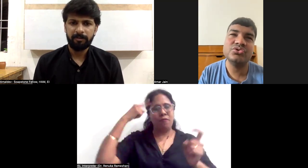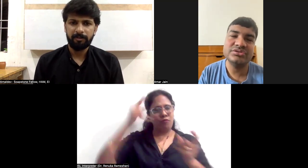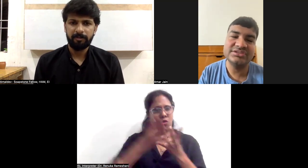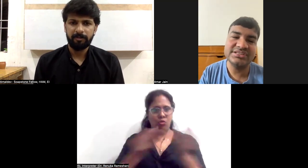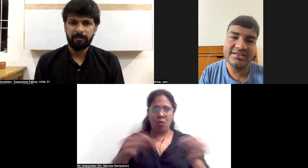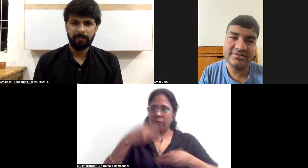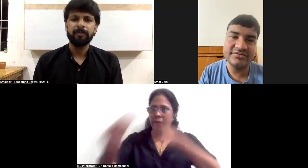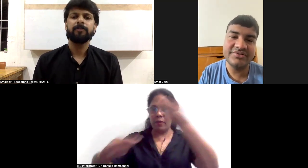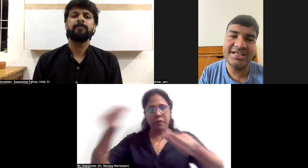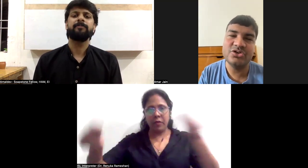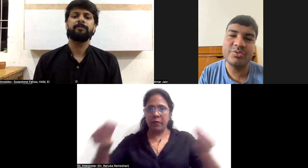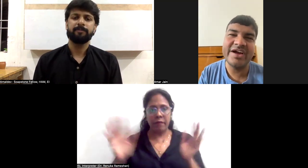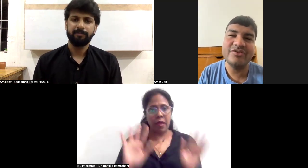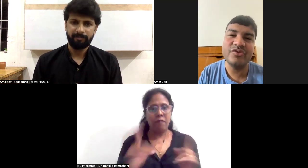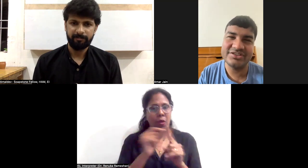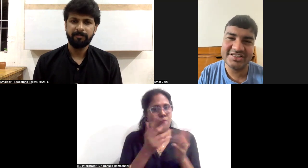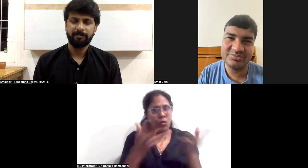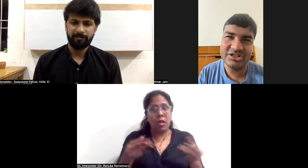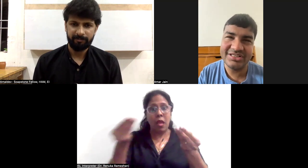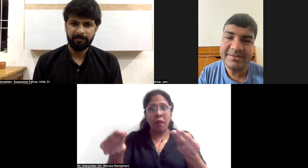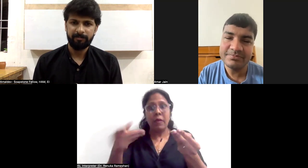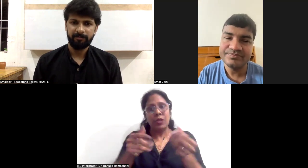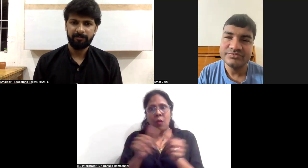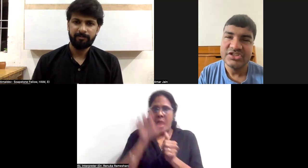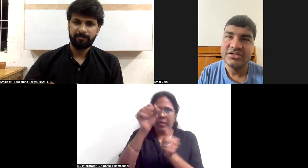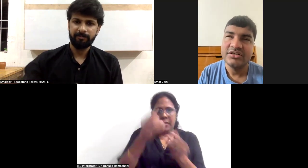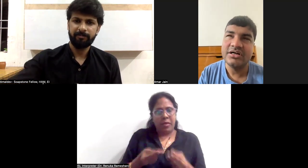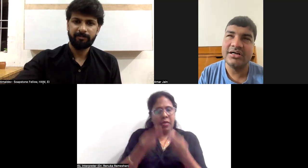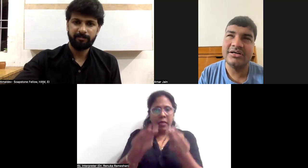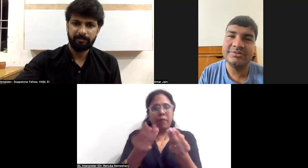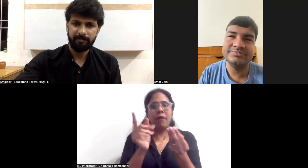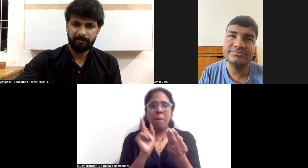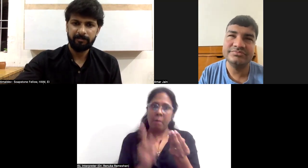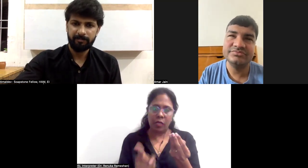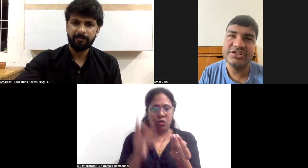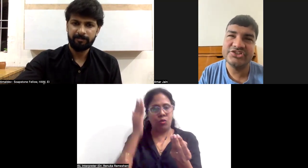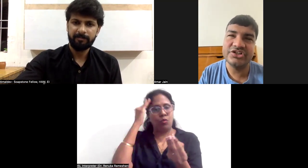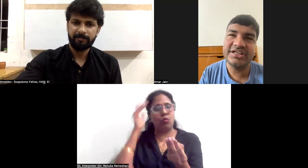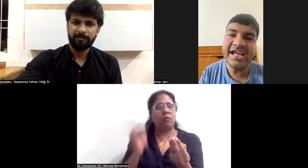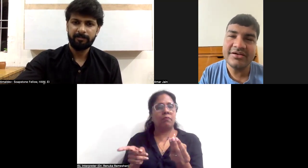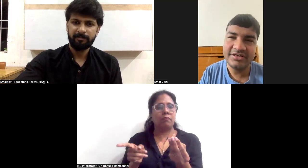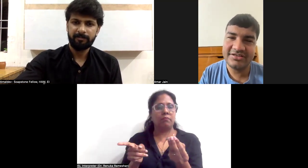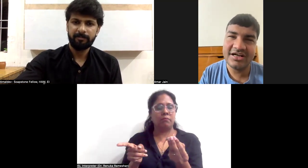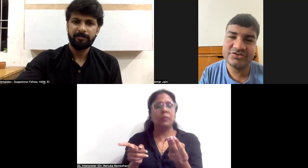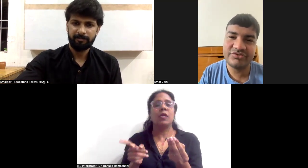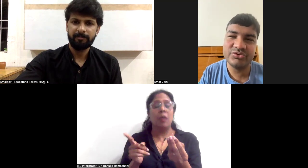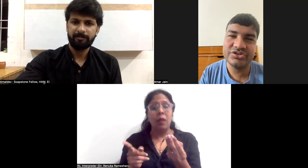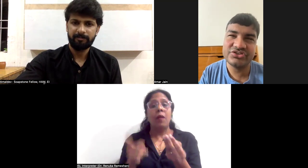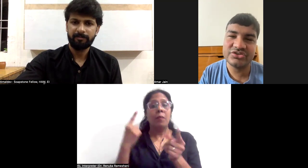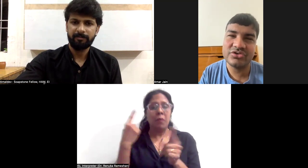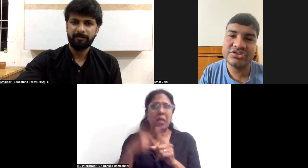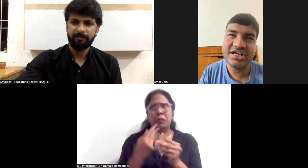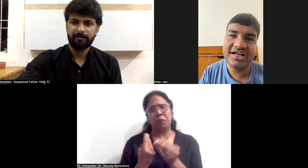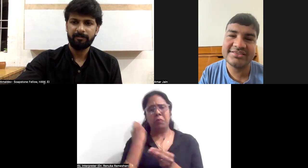to know that we need to provide for accessibility. Um, Certainly, in last few